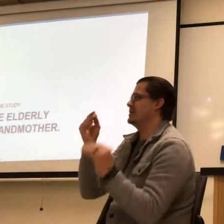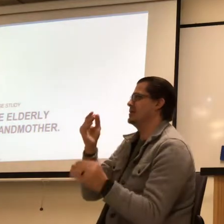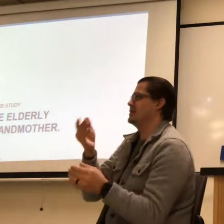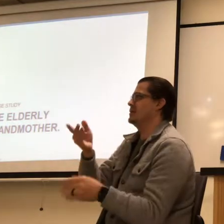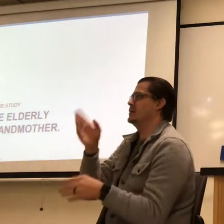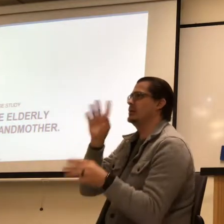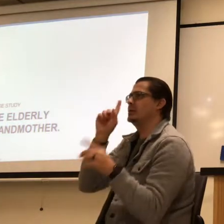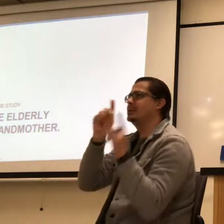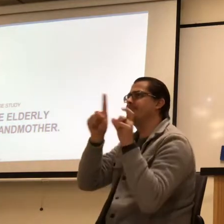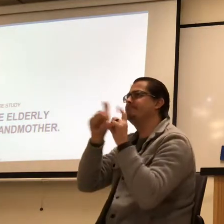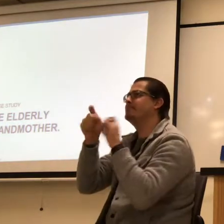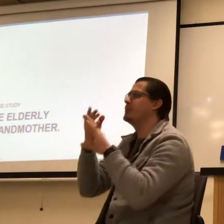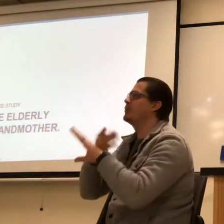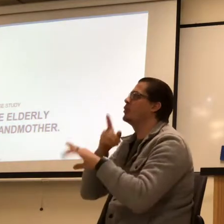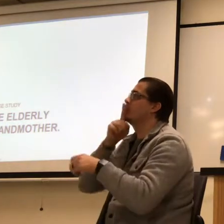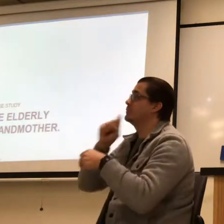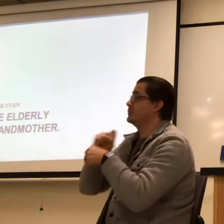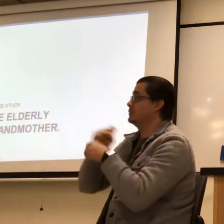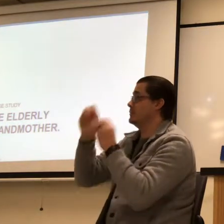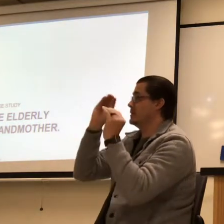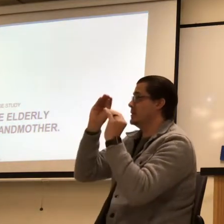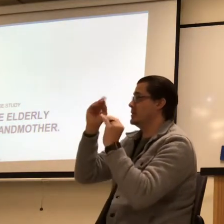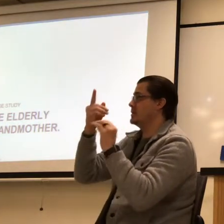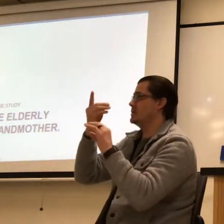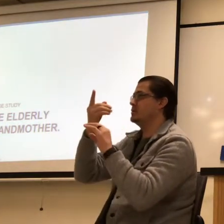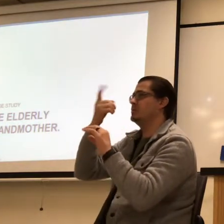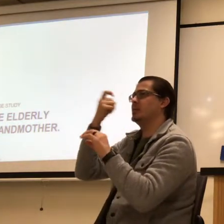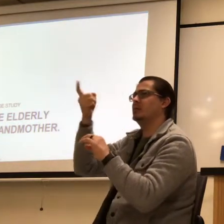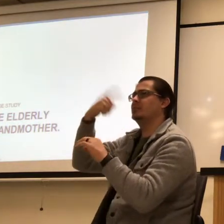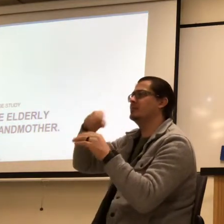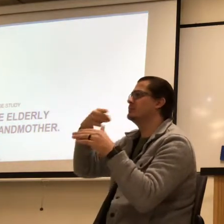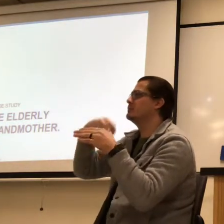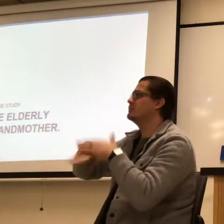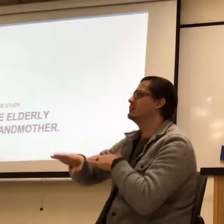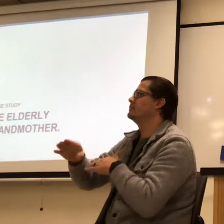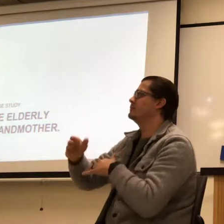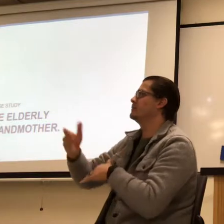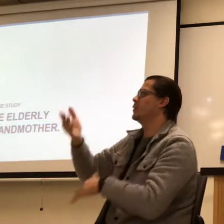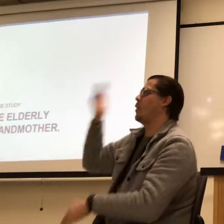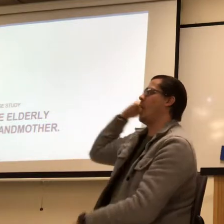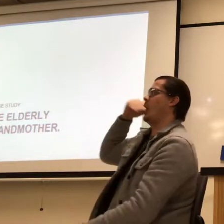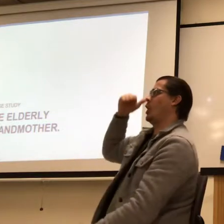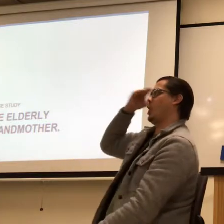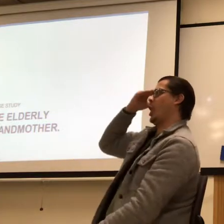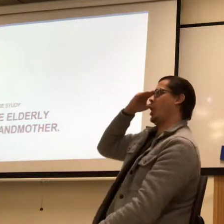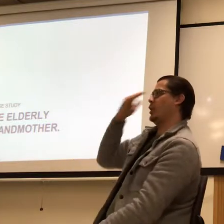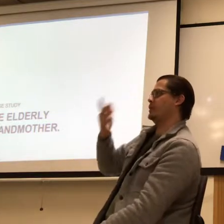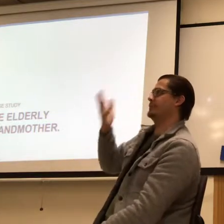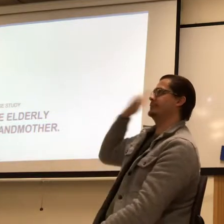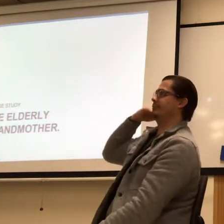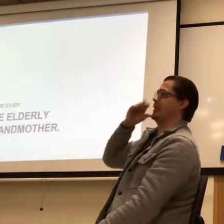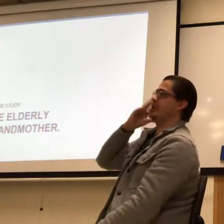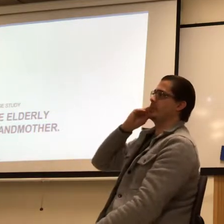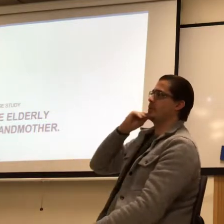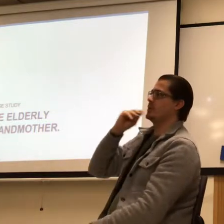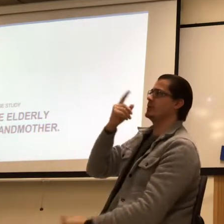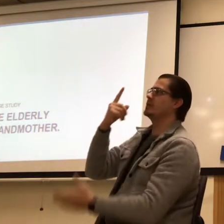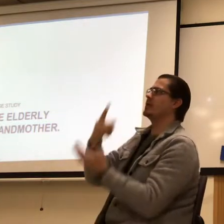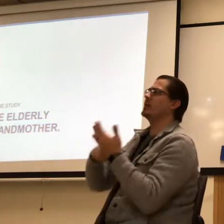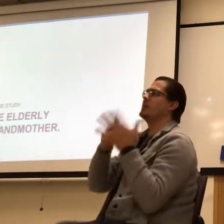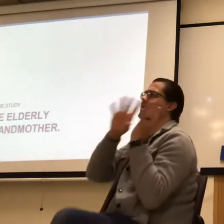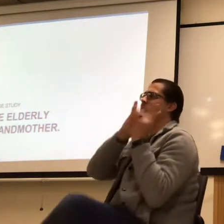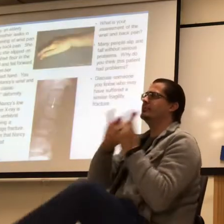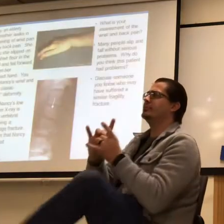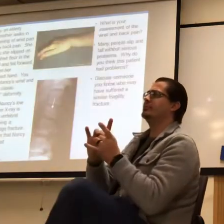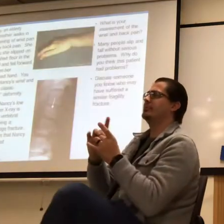questions before I actually teach it, because you guys come in with prior knowledge and prior experiences, and I like you to sometimes tie things that you've